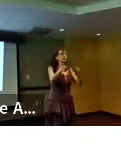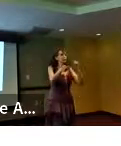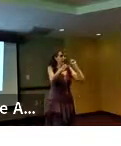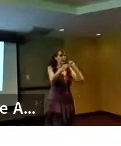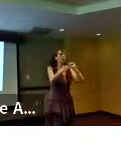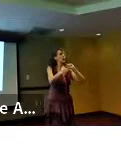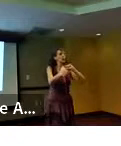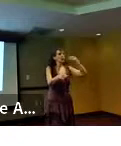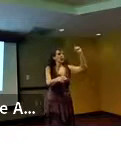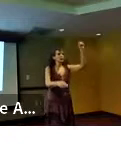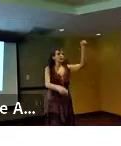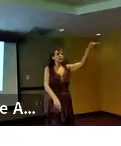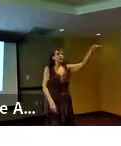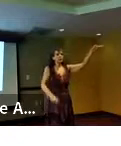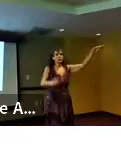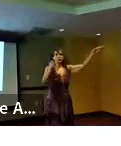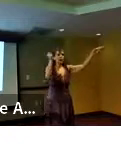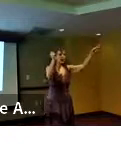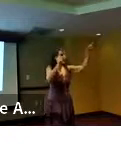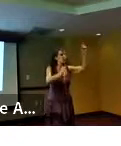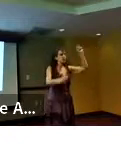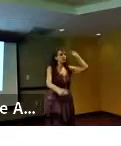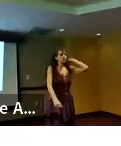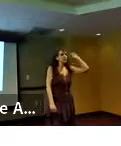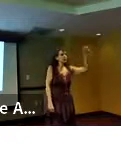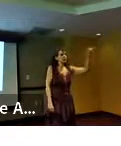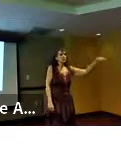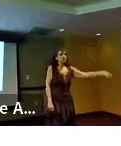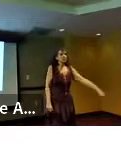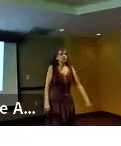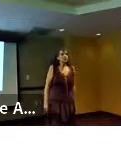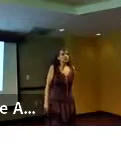New tech. That's right. What else? Anybody else? Shout it out.